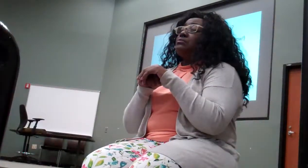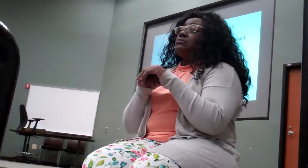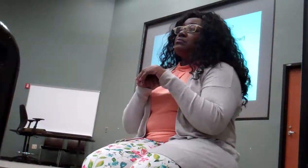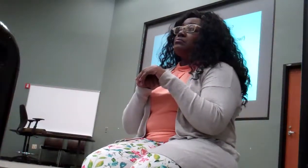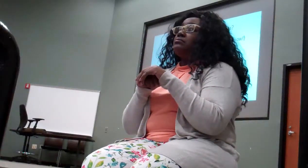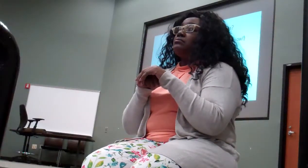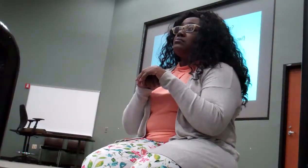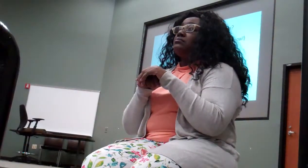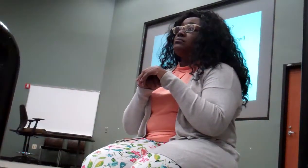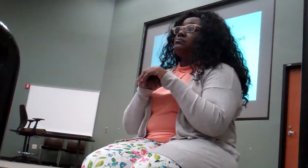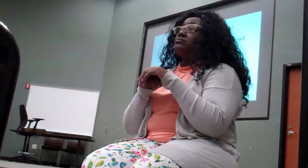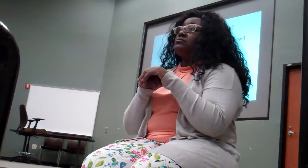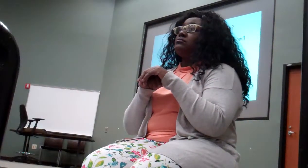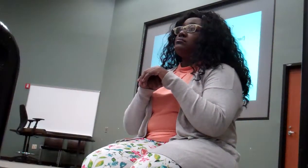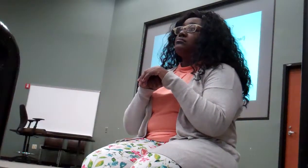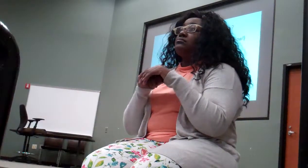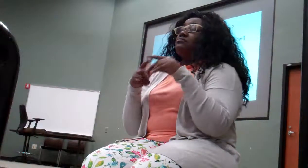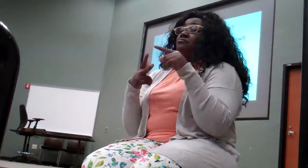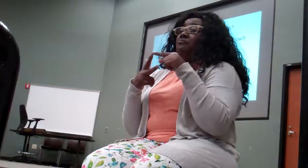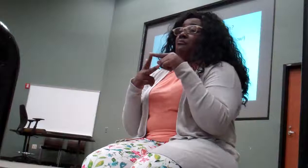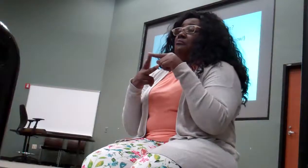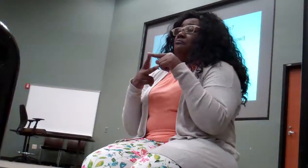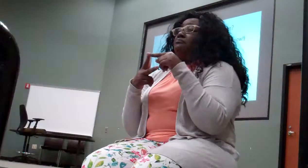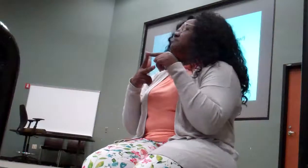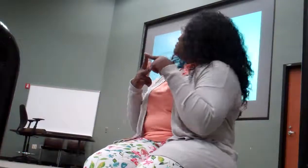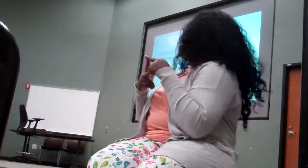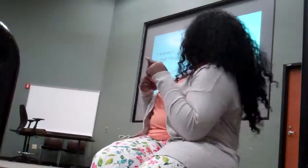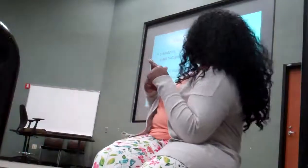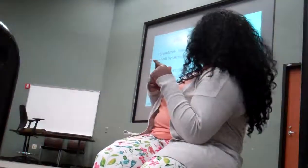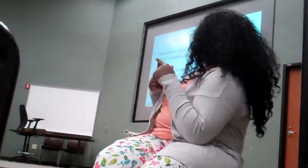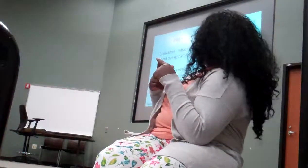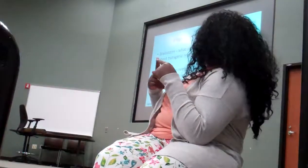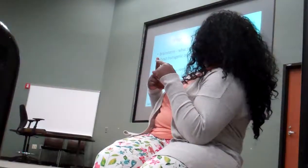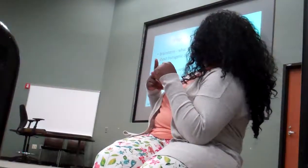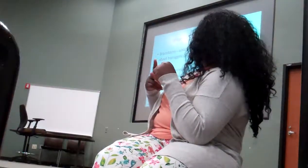transplanted from one species to another, man-made,